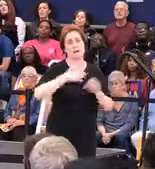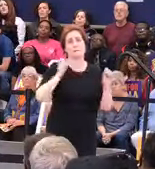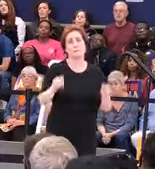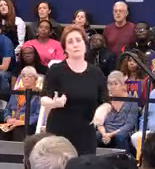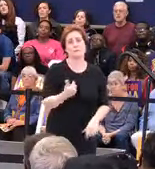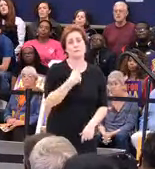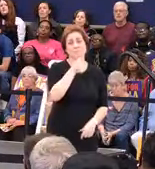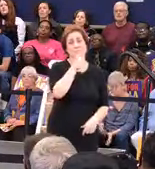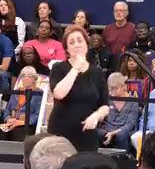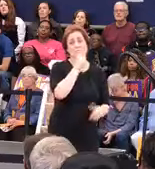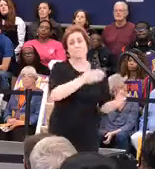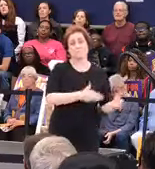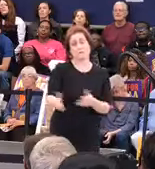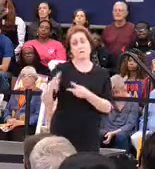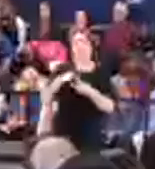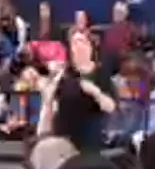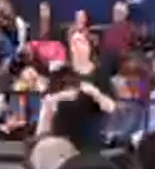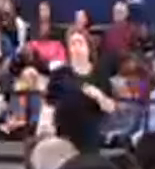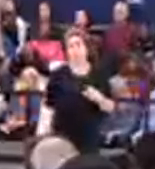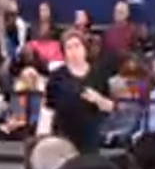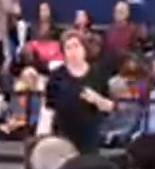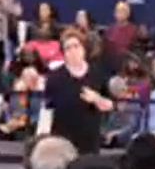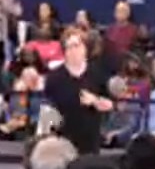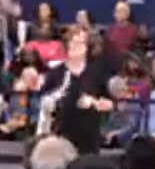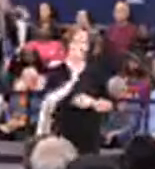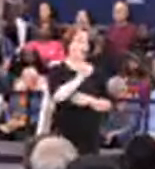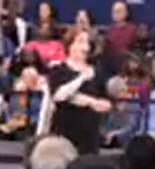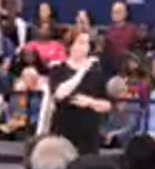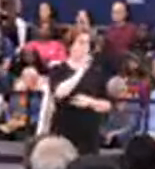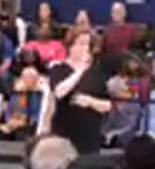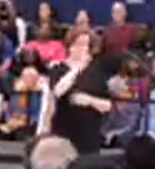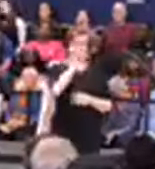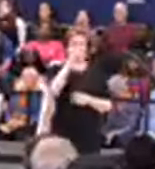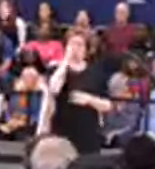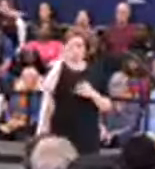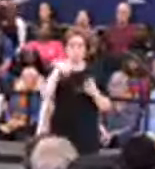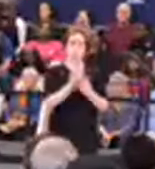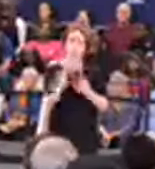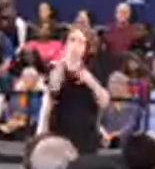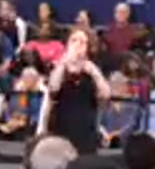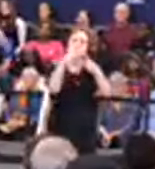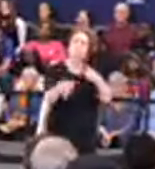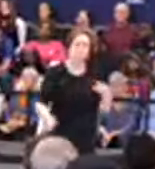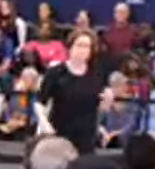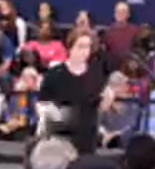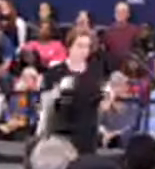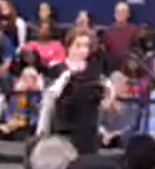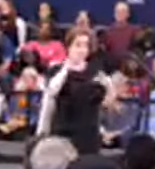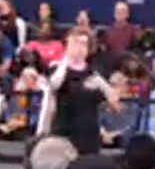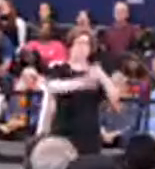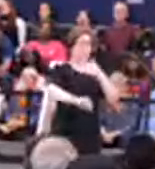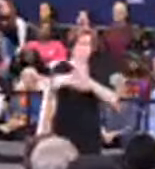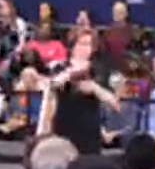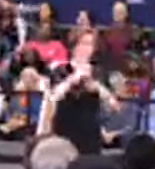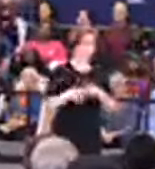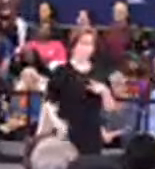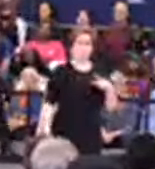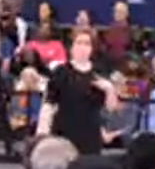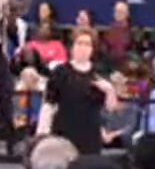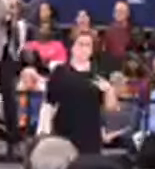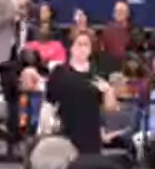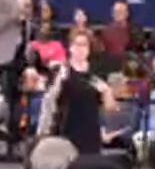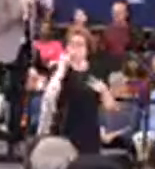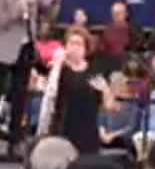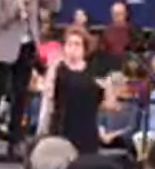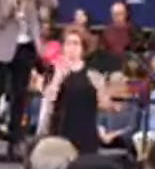have a private plan option. So in our Medicare for All plan, you get to choose. I'm not going to take your choice from you about whether